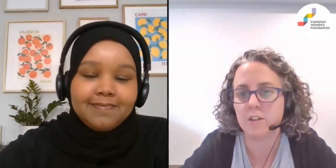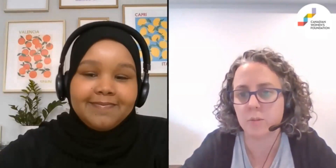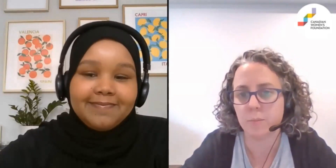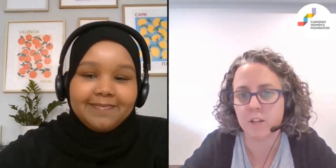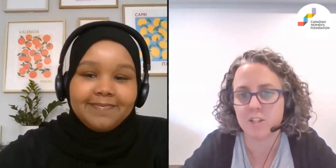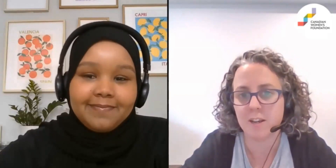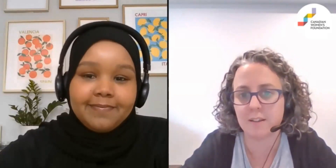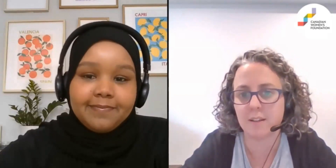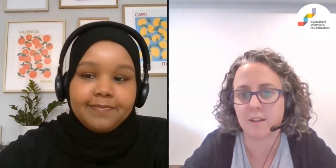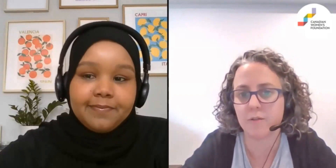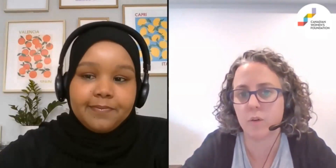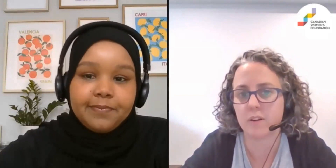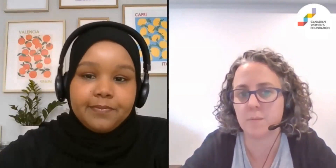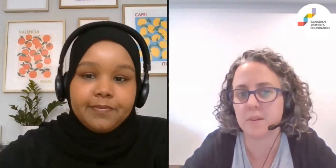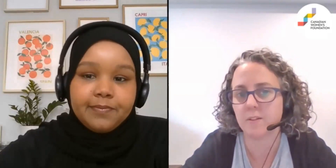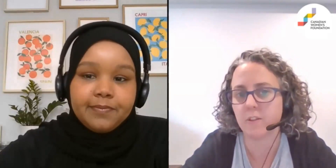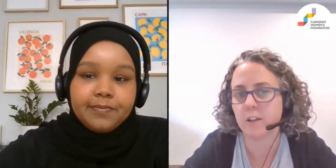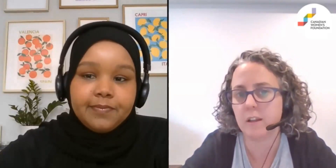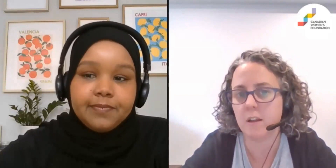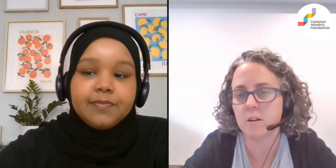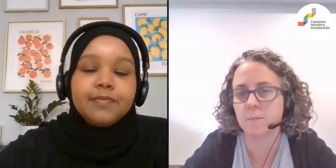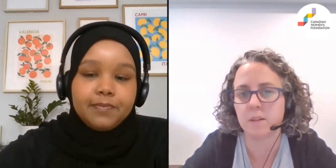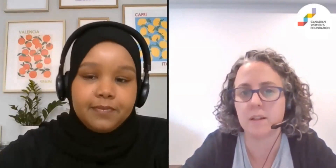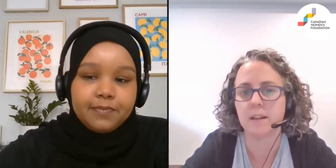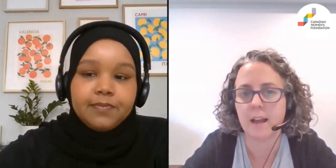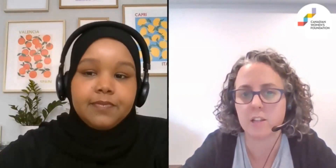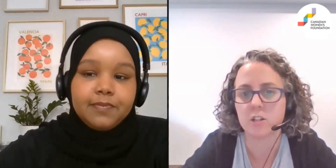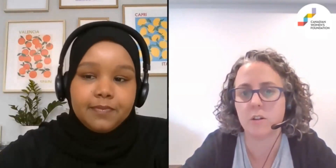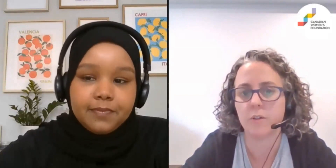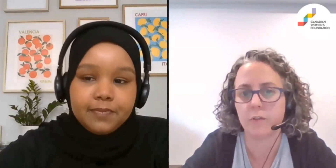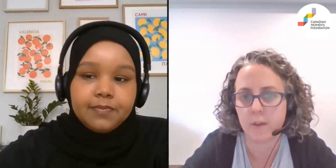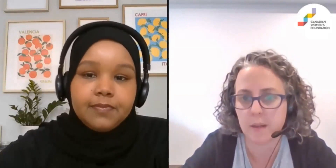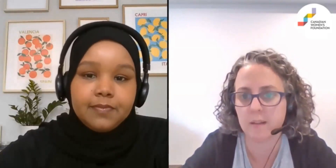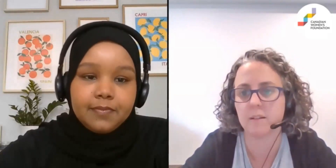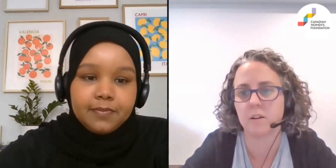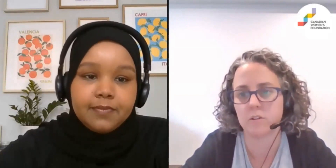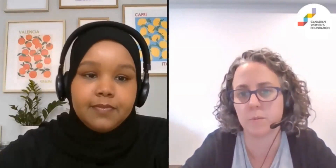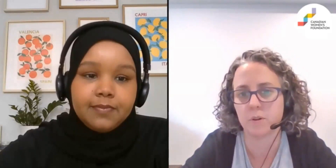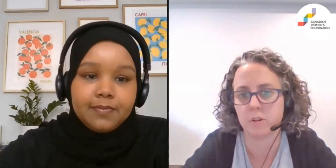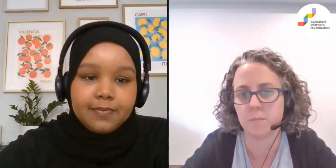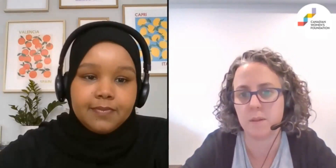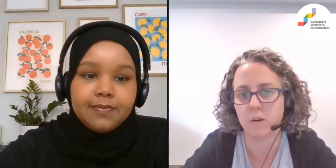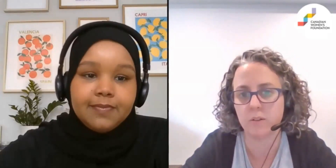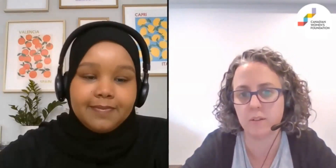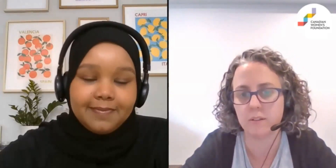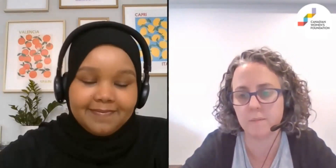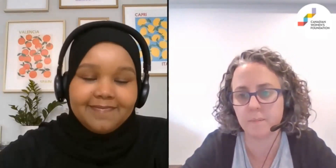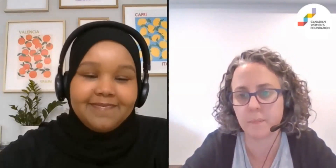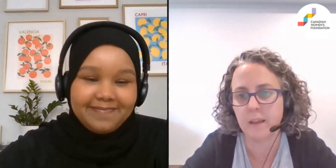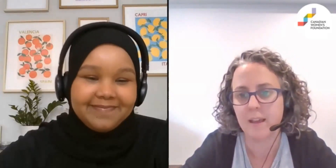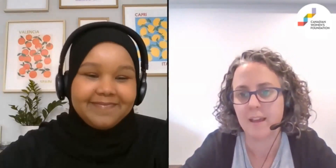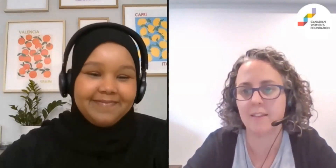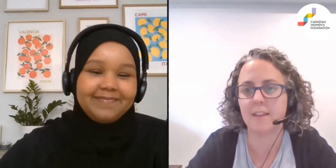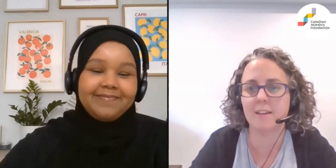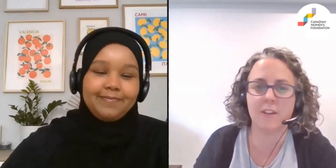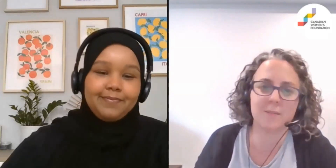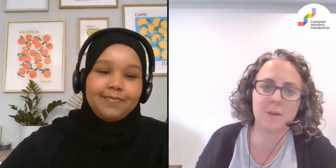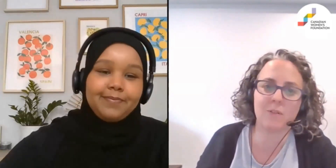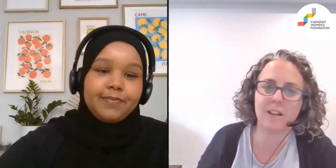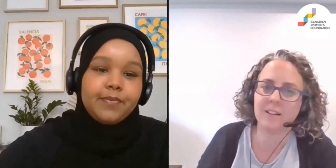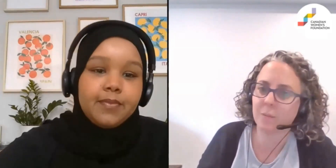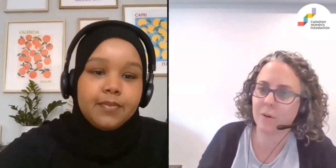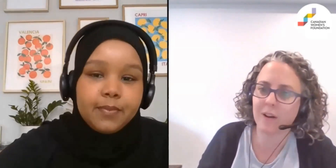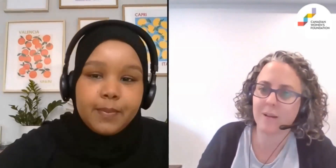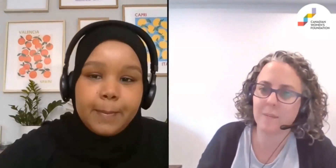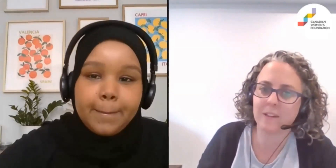two major projects that focus specifically on building a national feminist entrepreneurship ecosystem. The